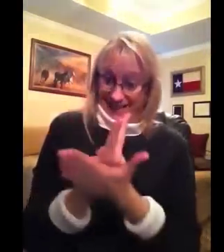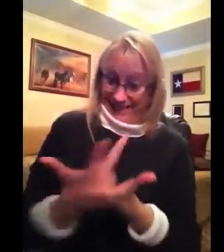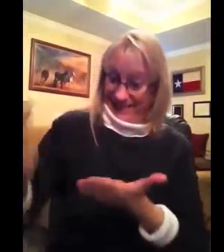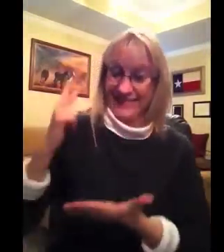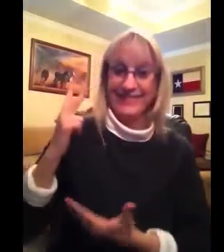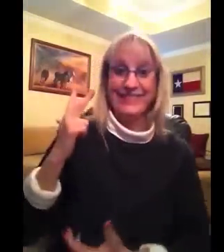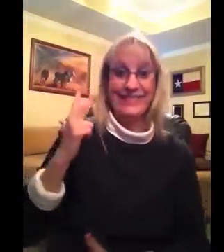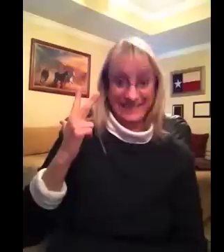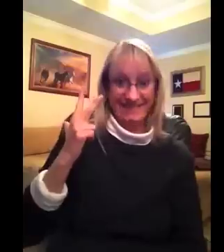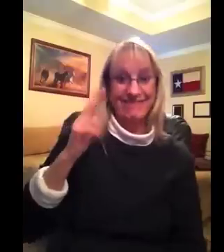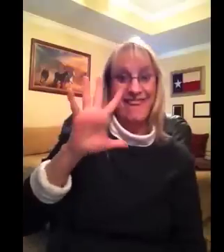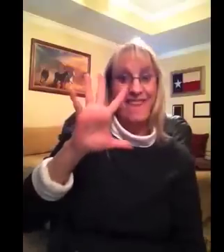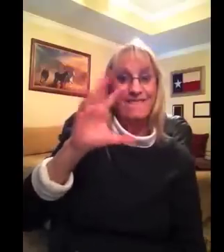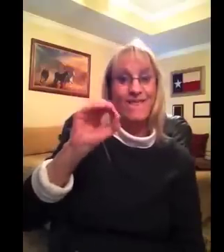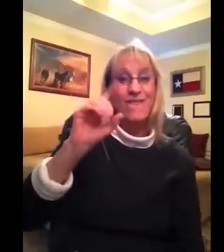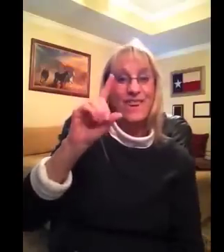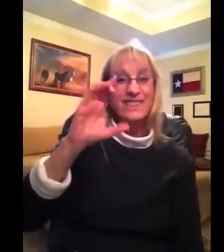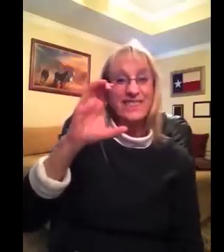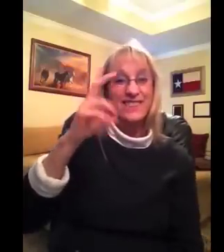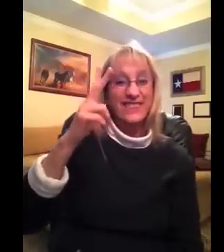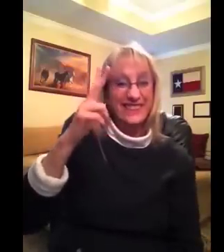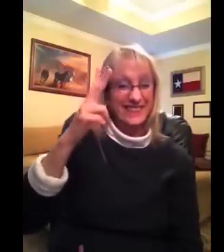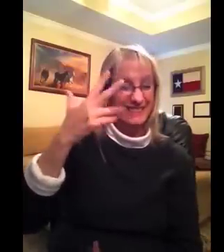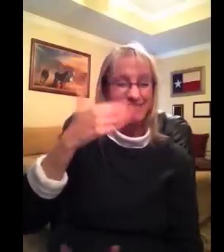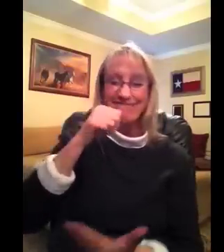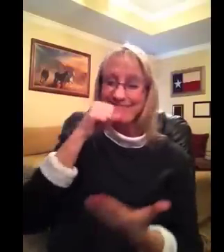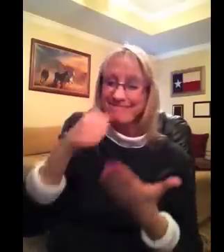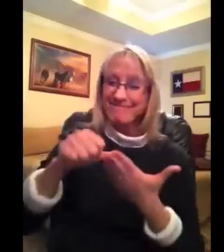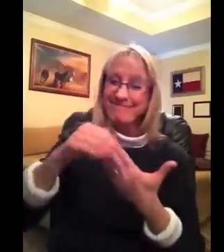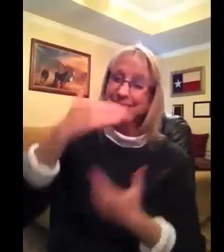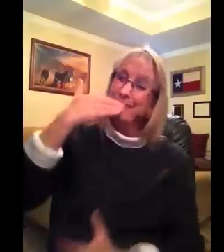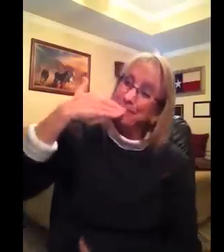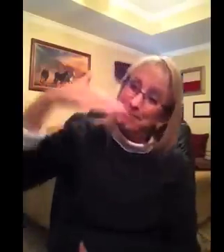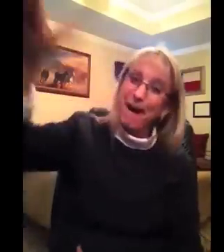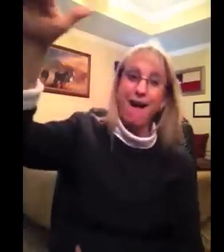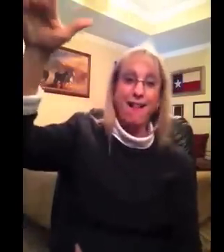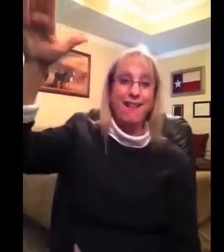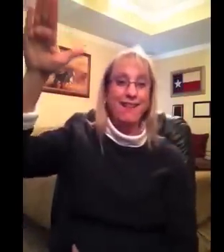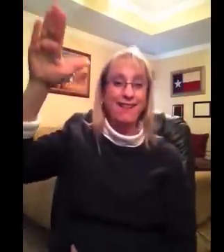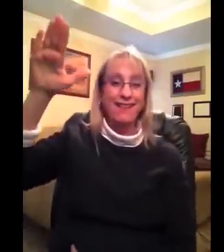The paperwork was completed and mailed to the IRS 3 weeks ago.